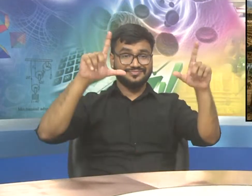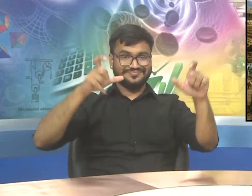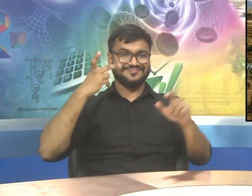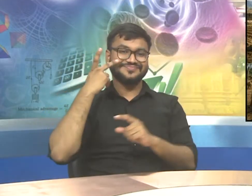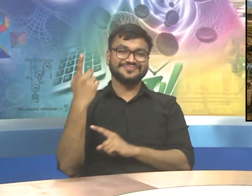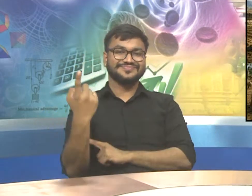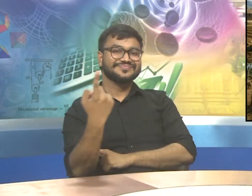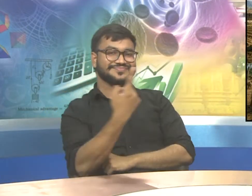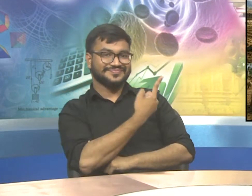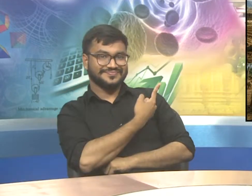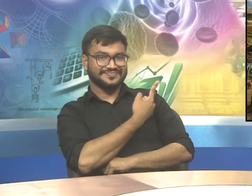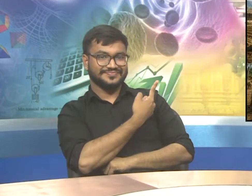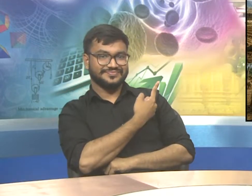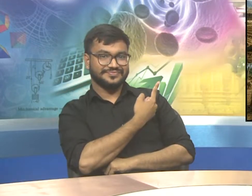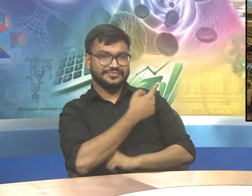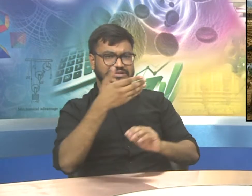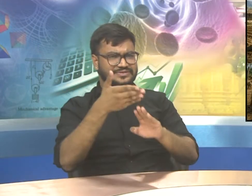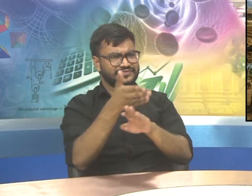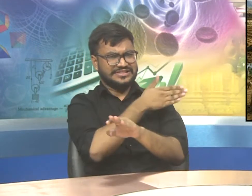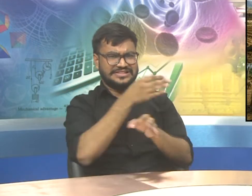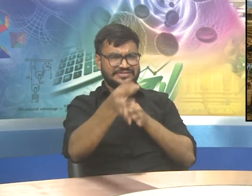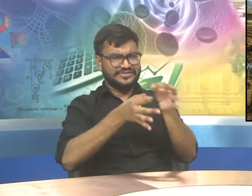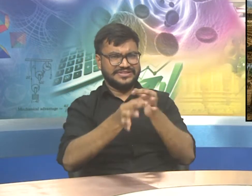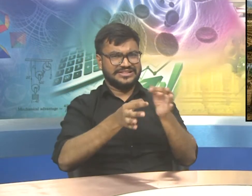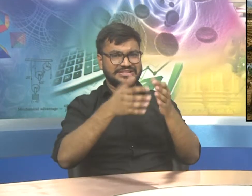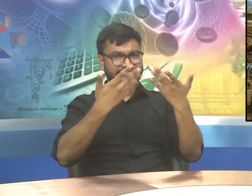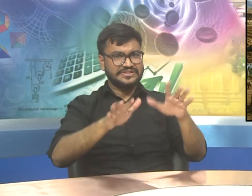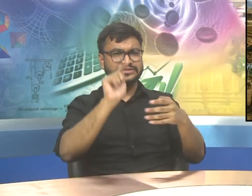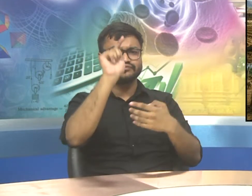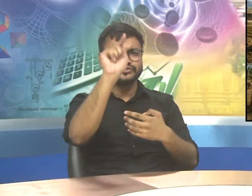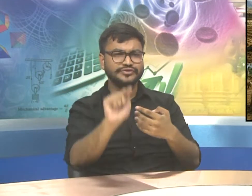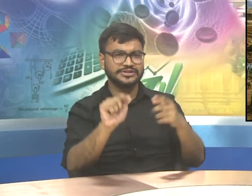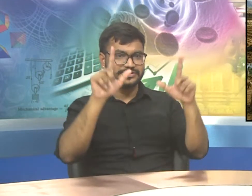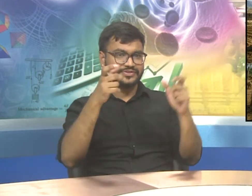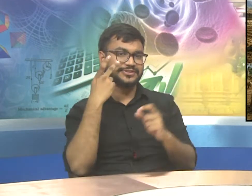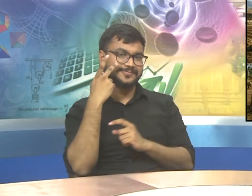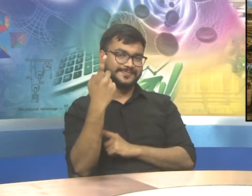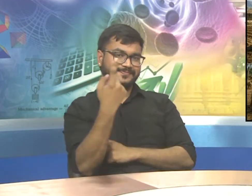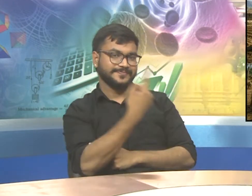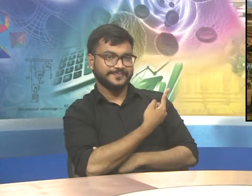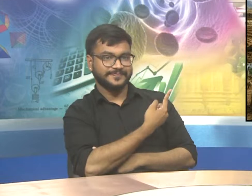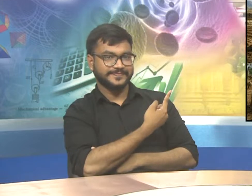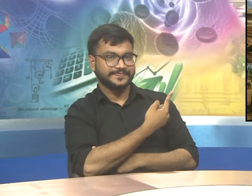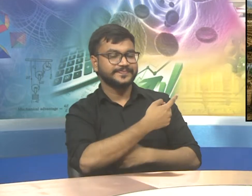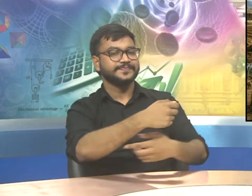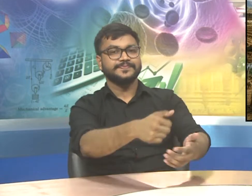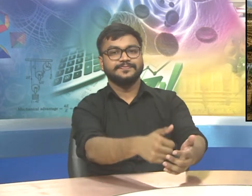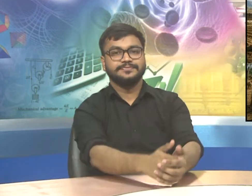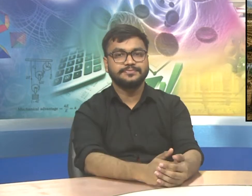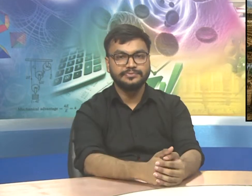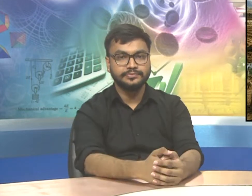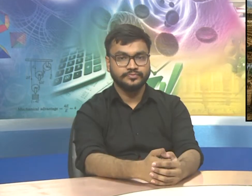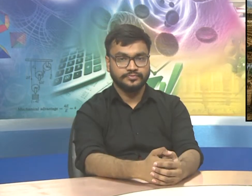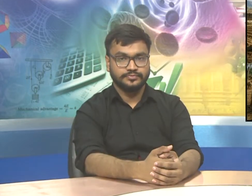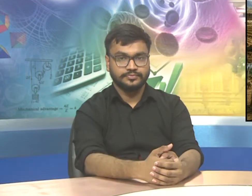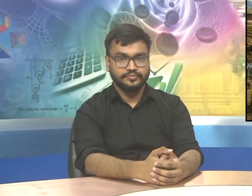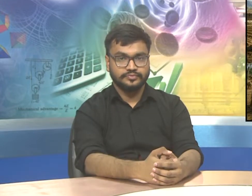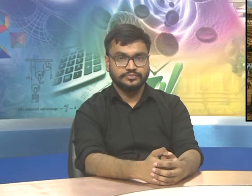as you can see on the screen. Using of the tools started irrigation, used plant and